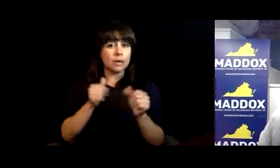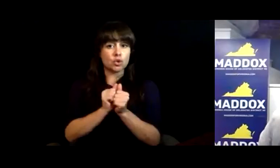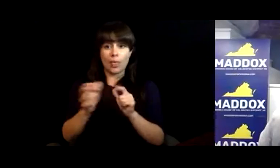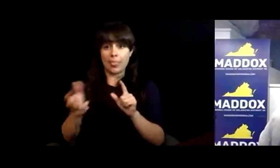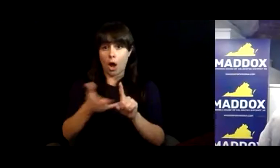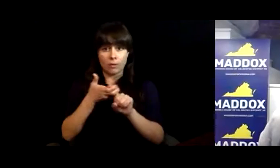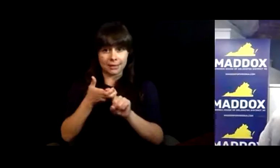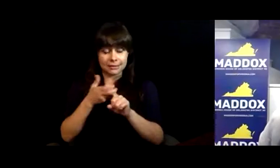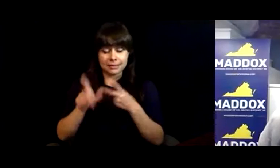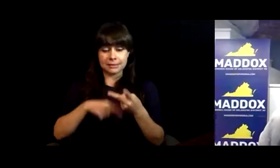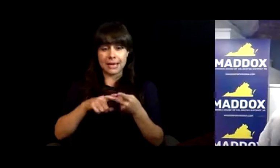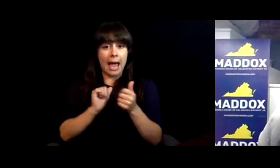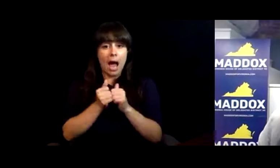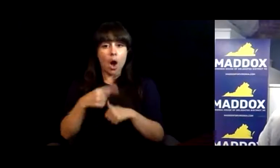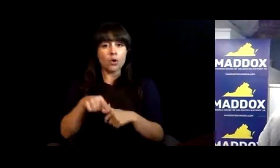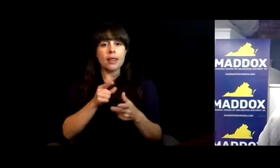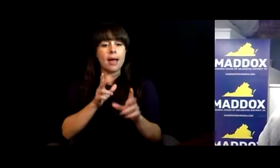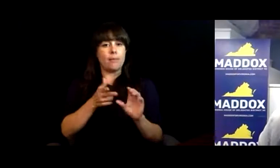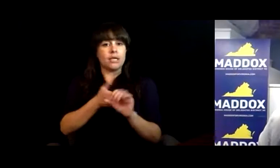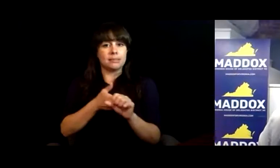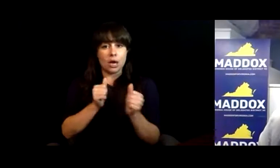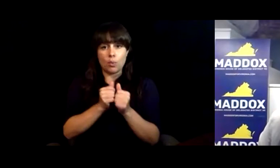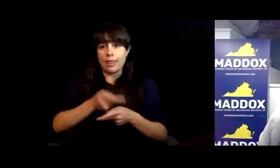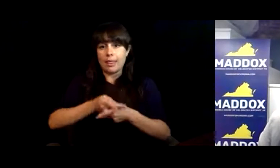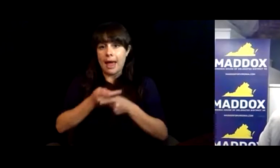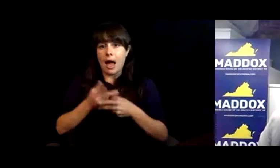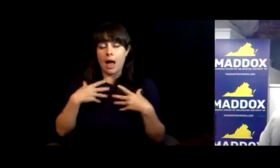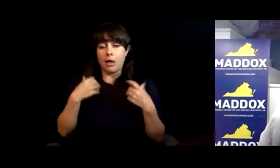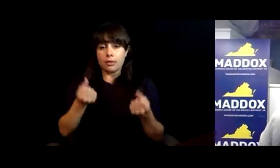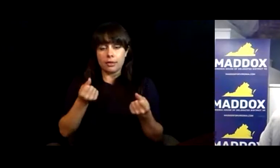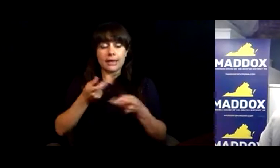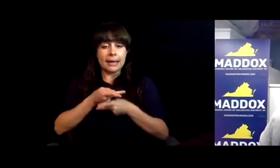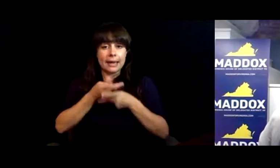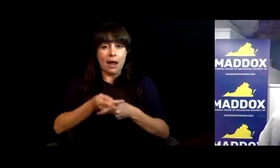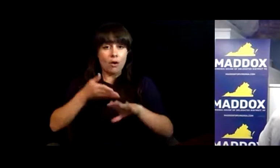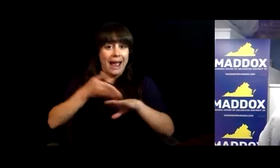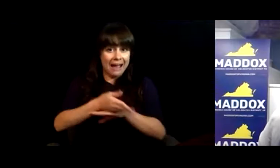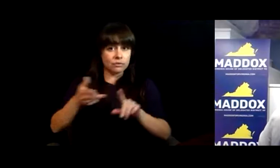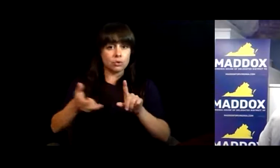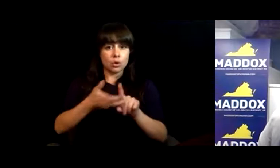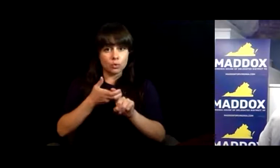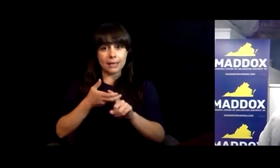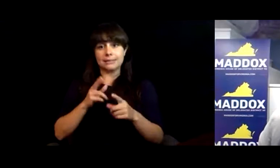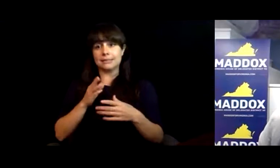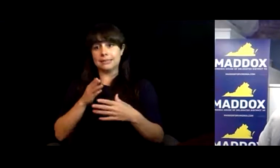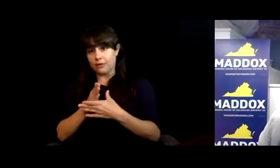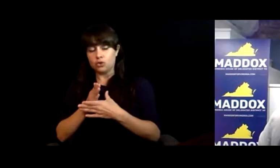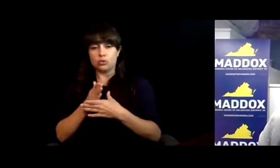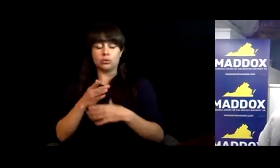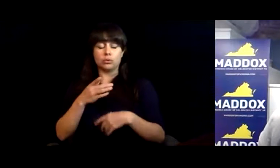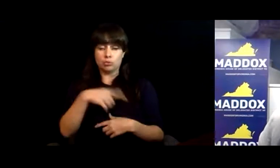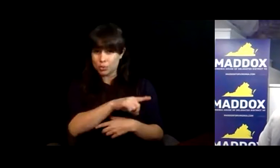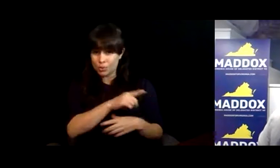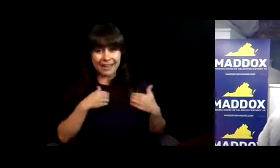are the rules for their participation in healthcare following an arrest or following an intervention? Do they have the authority